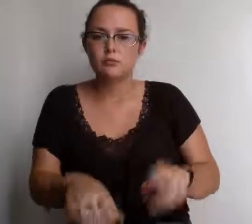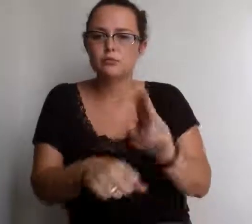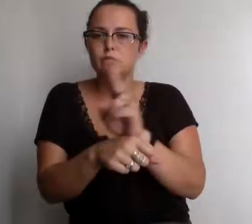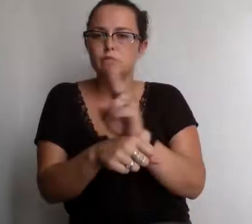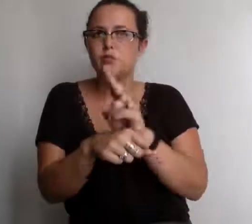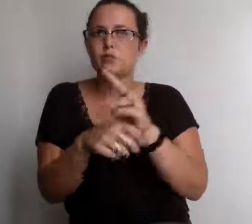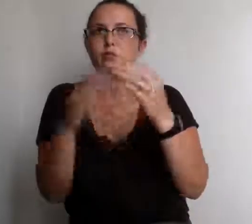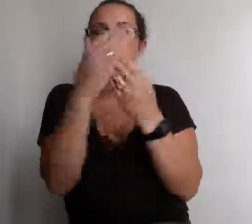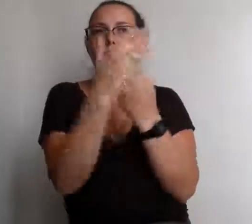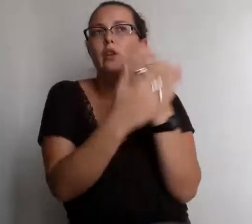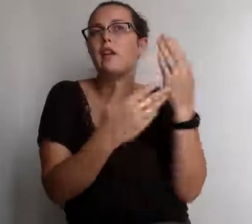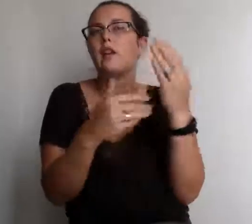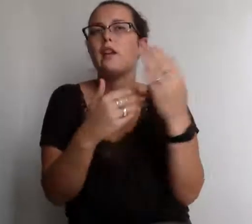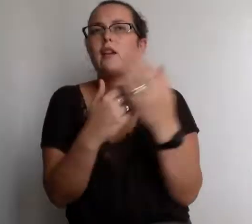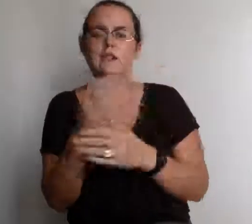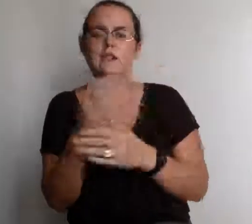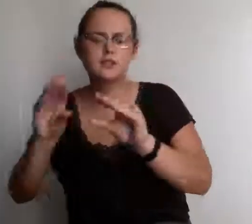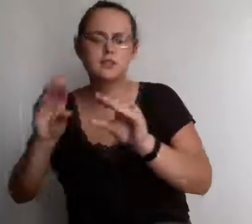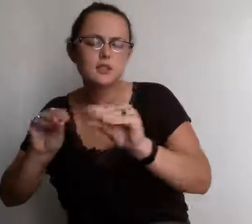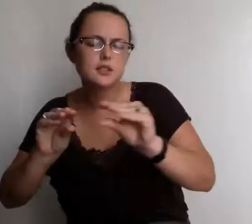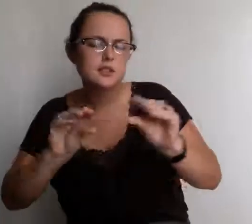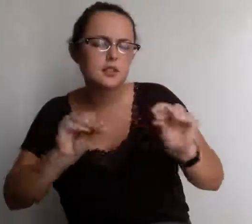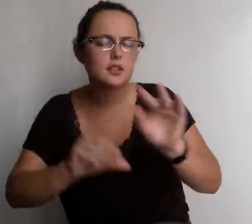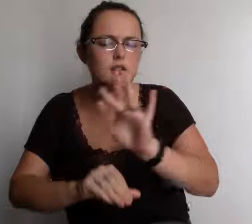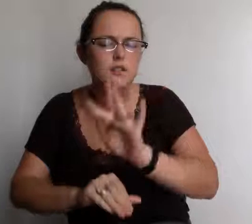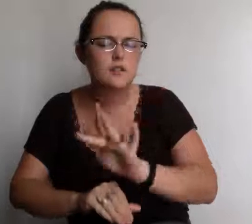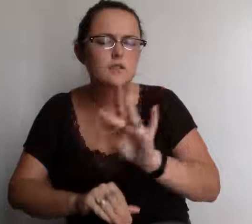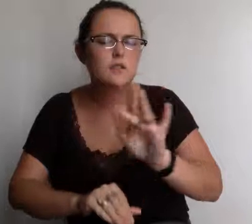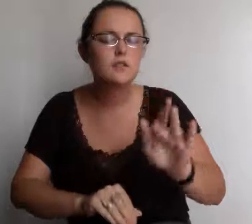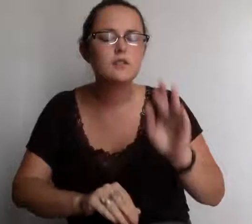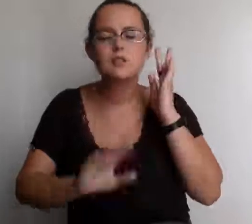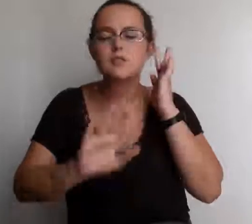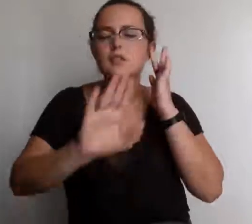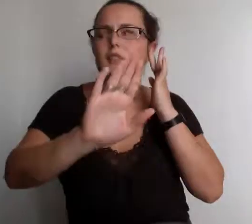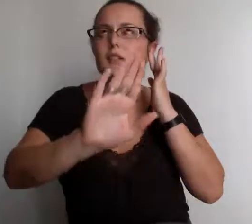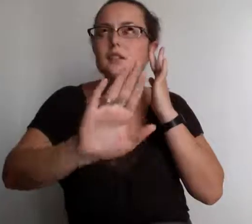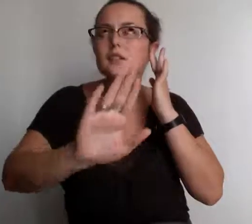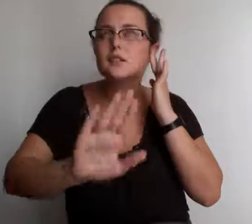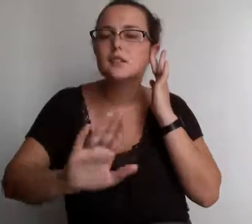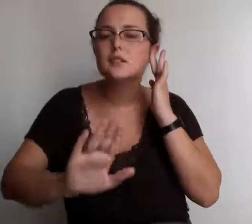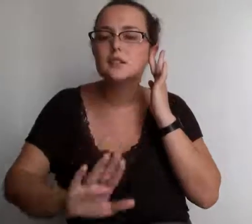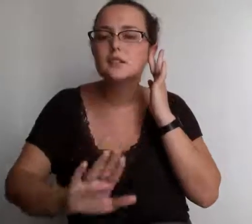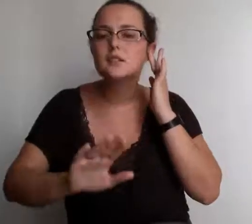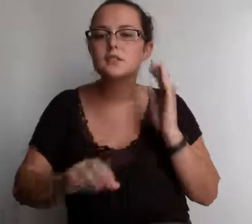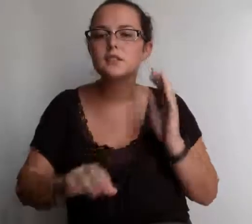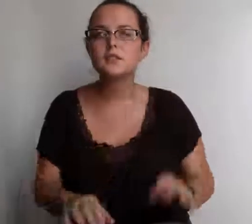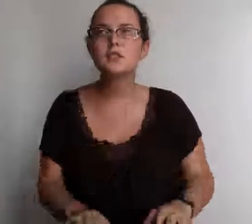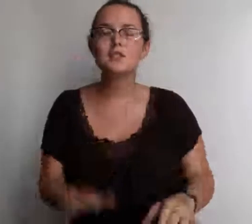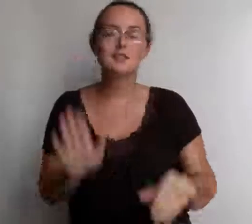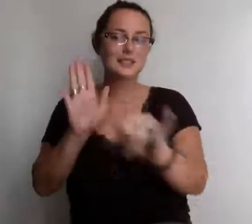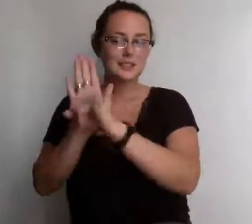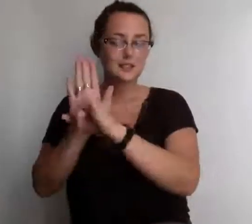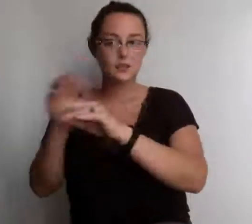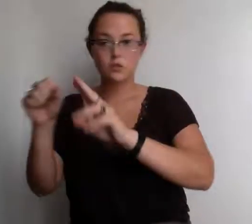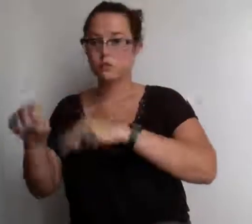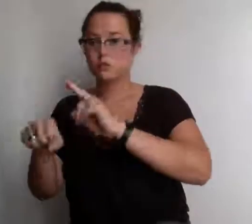palpation, percussion, and auscultation. While performing the assessment, identify and differentiate normal and abnormal